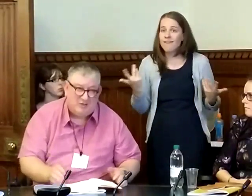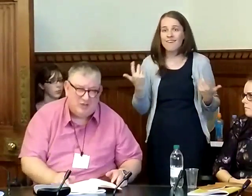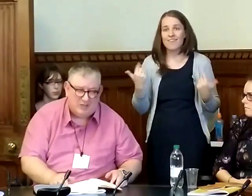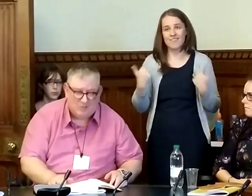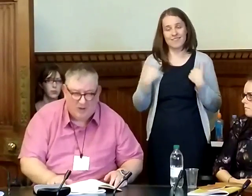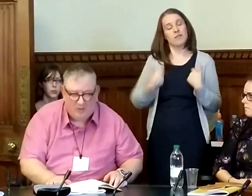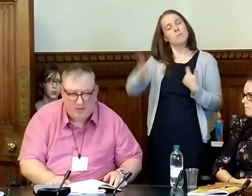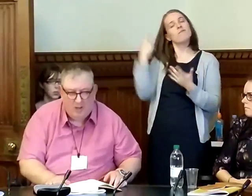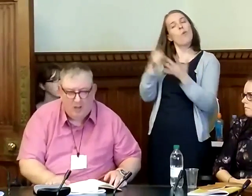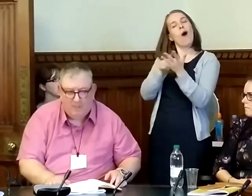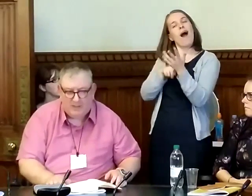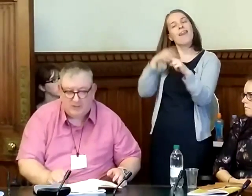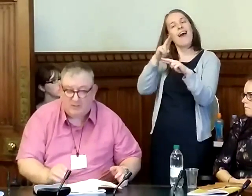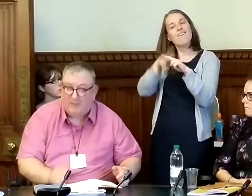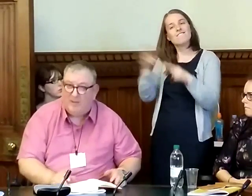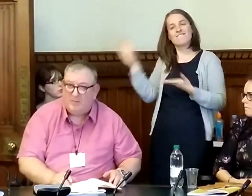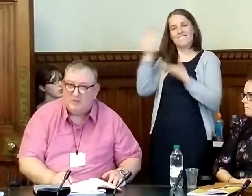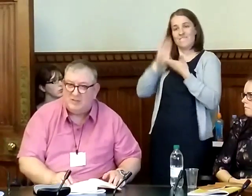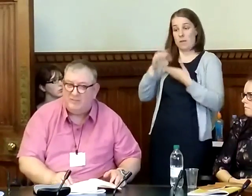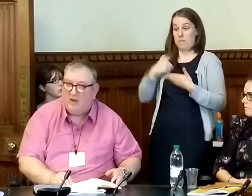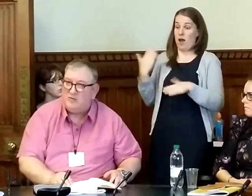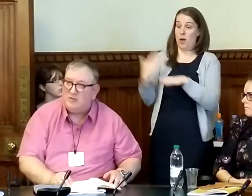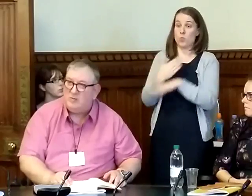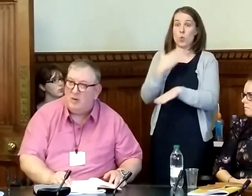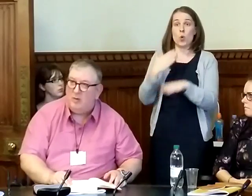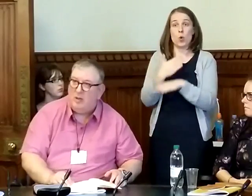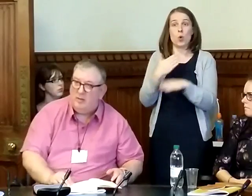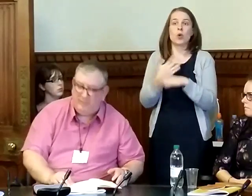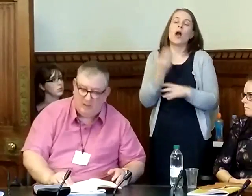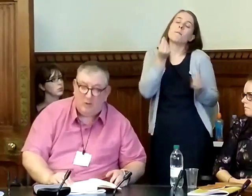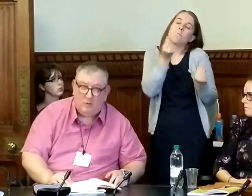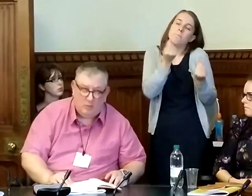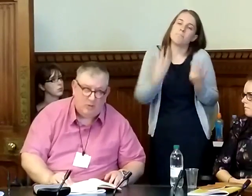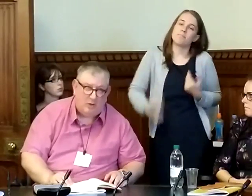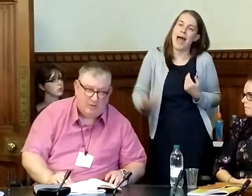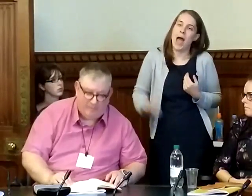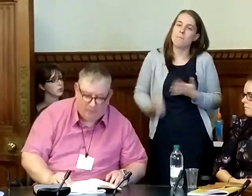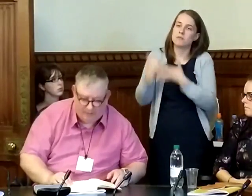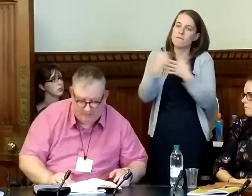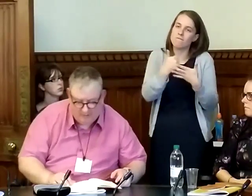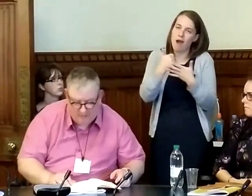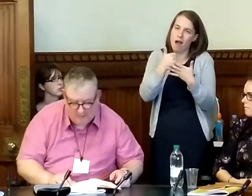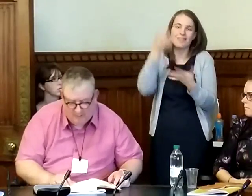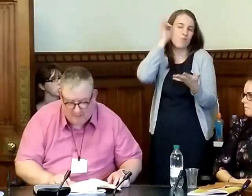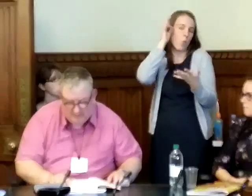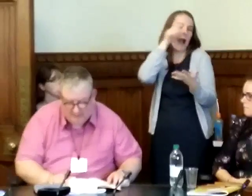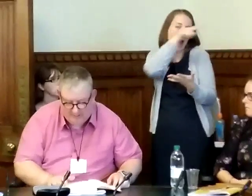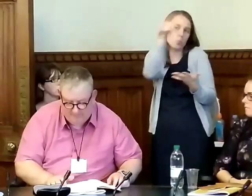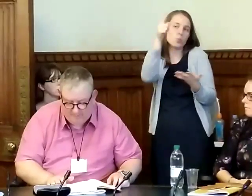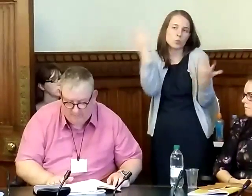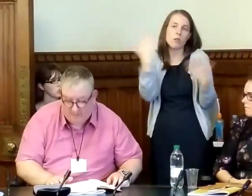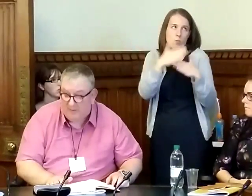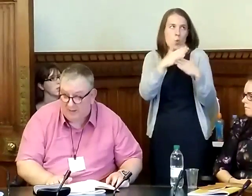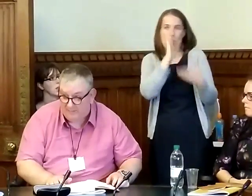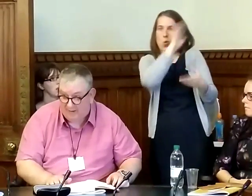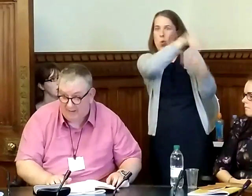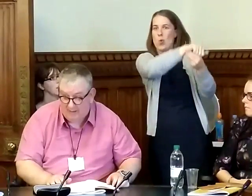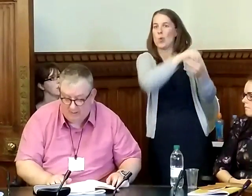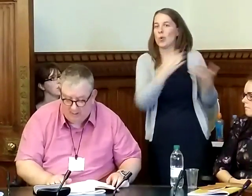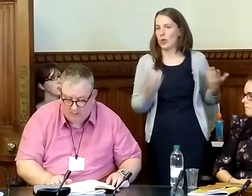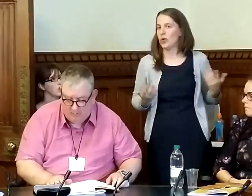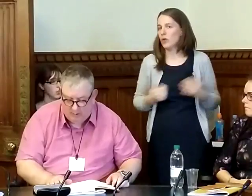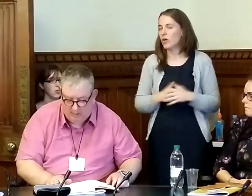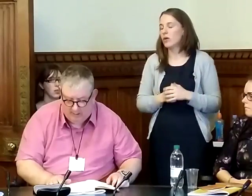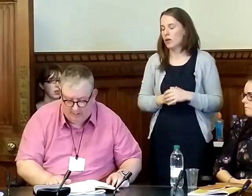work in the industry as well. I'm actually a direct payment advisor as well, a local authority. And I'm in the middle